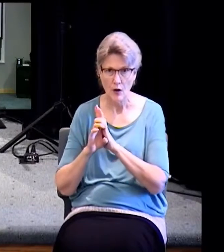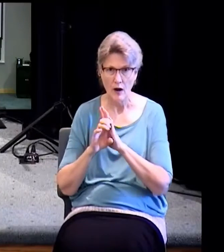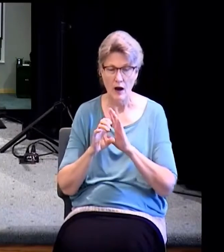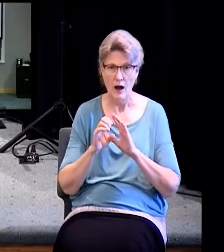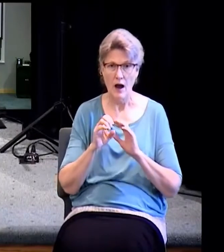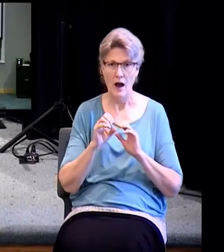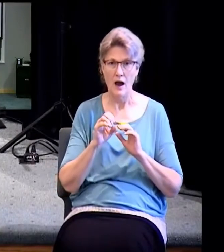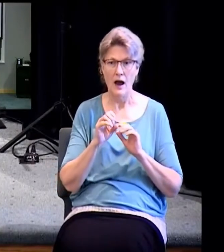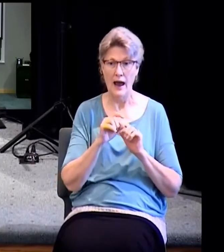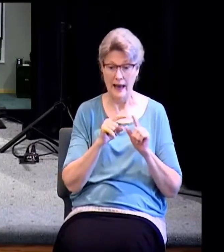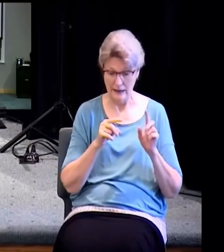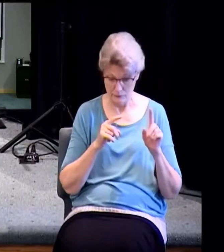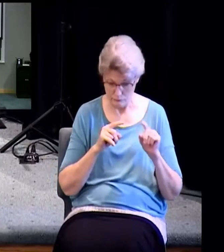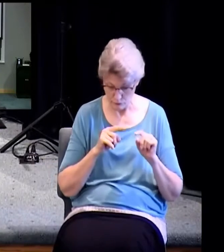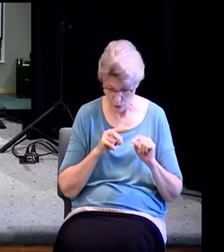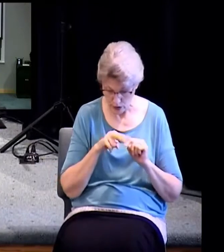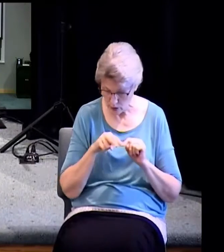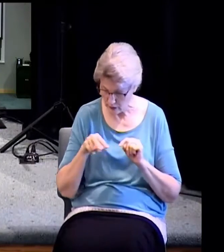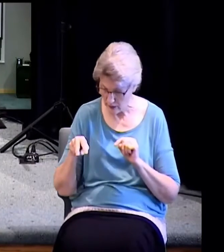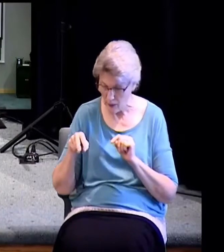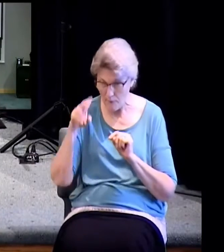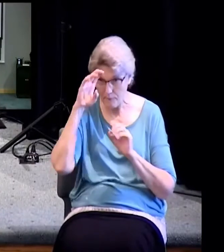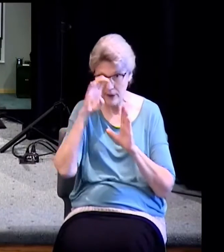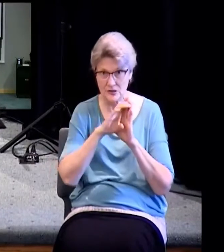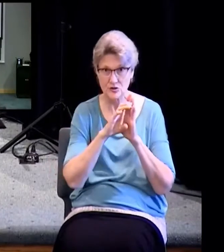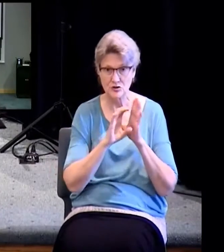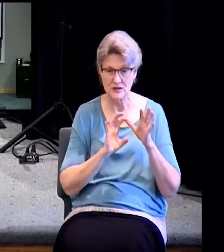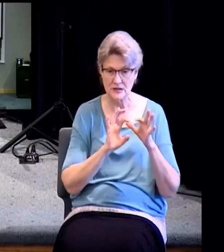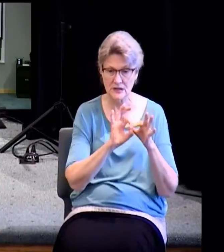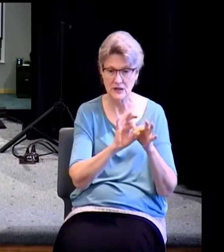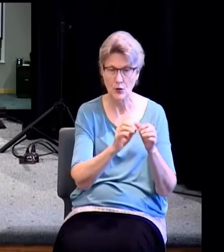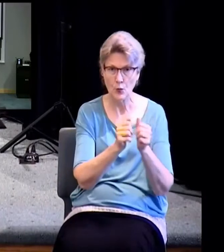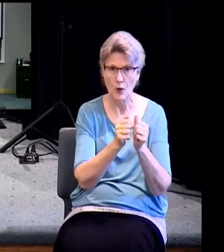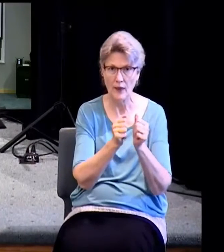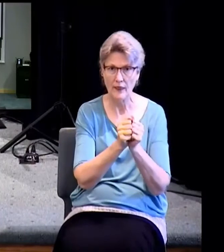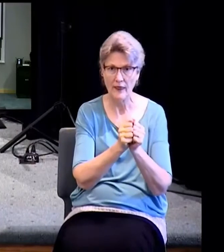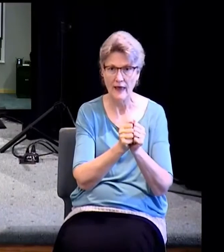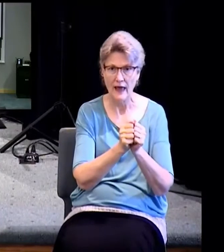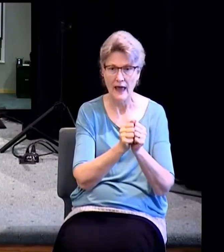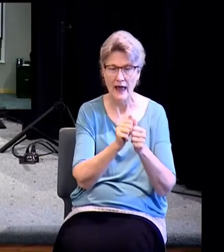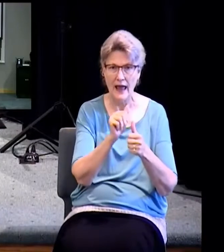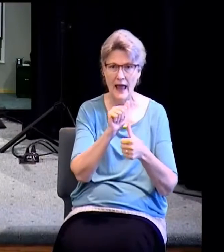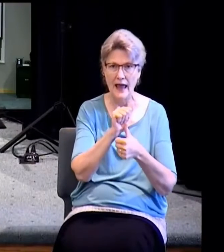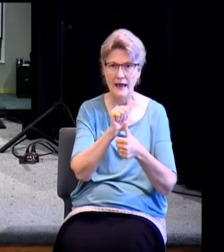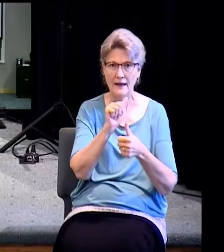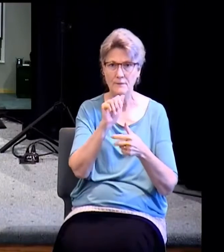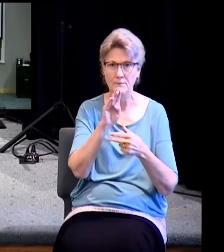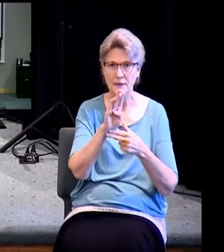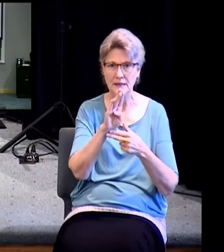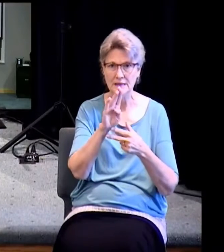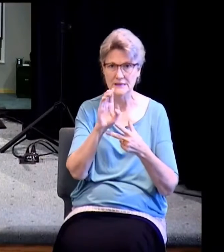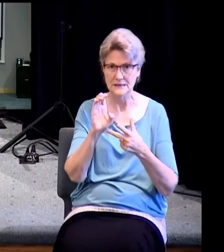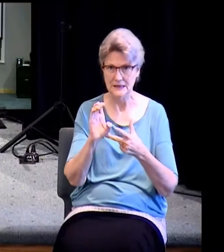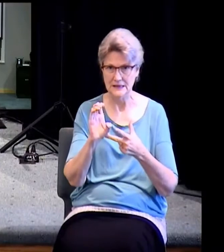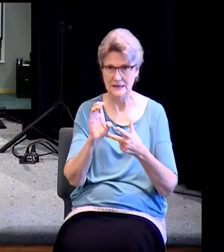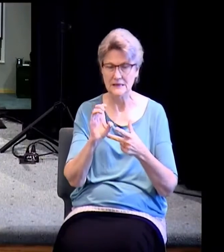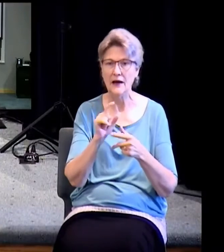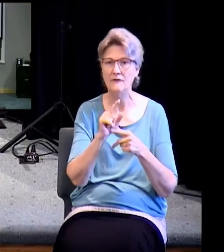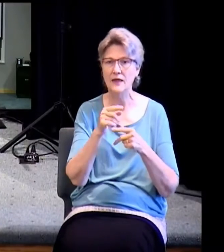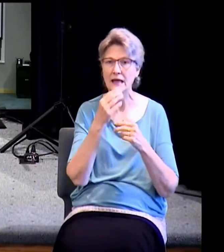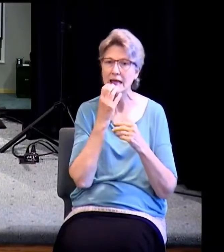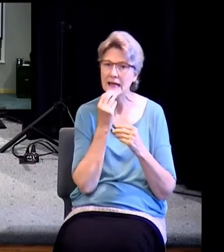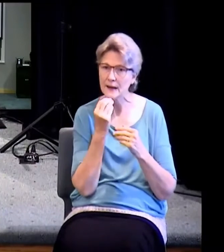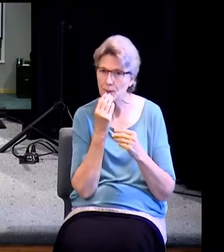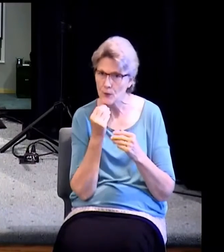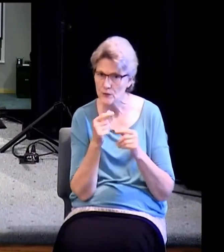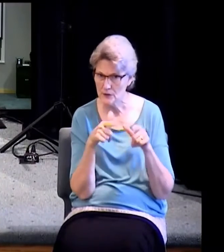up, it literally, there are pictures that go with the alphabet of the Hebrew alphabet. There